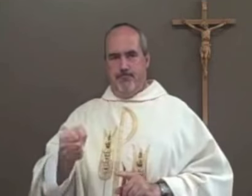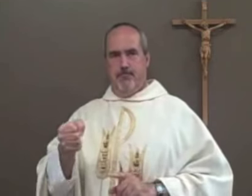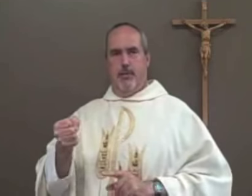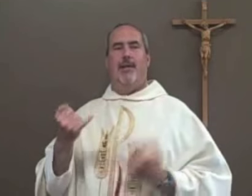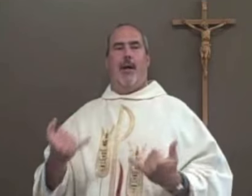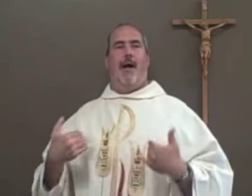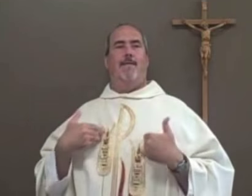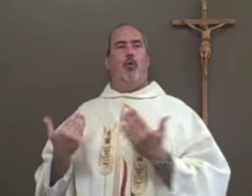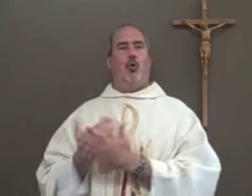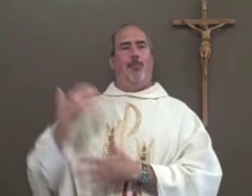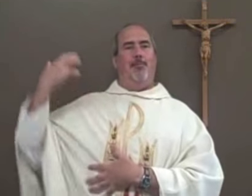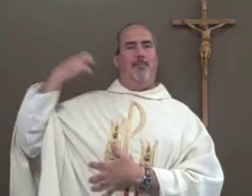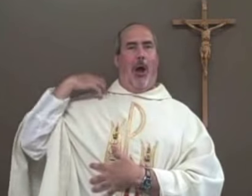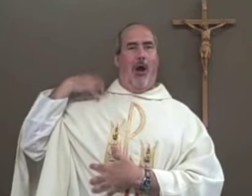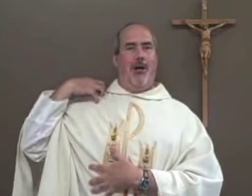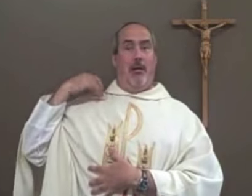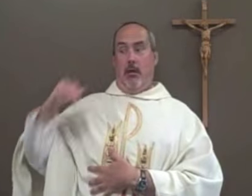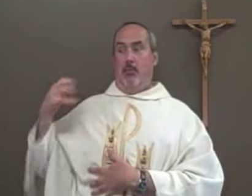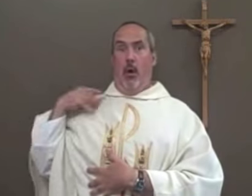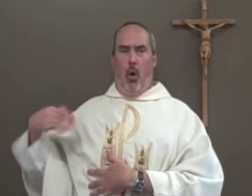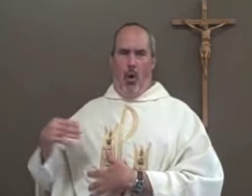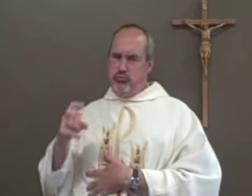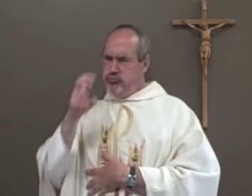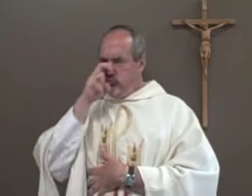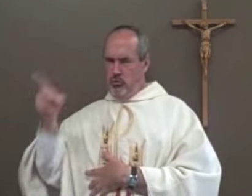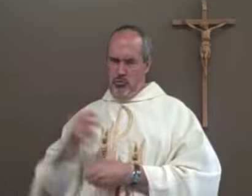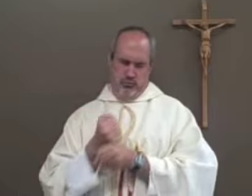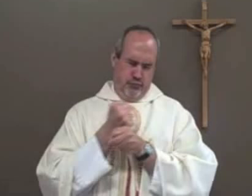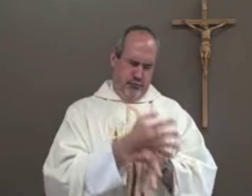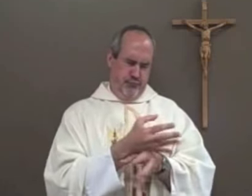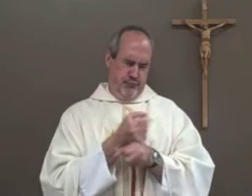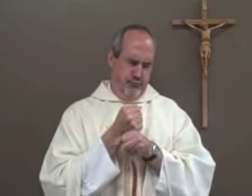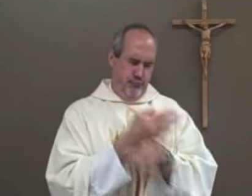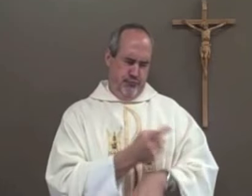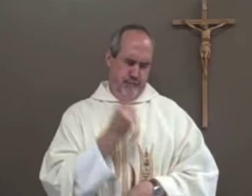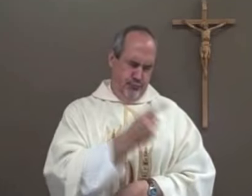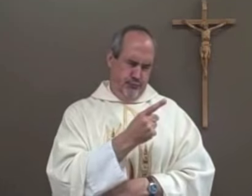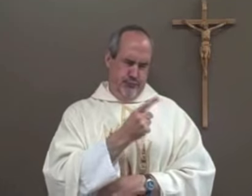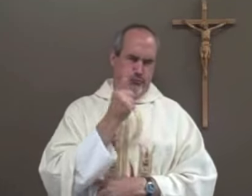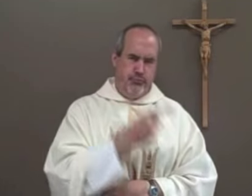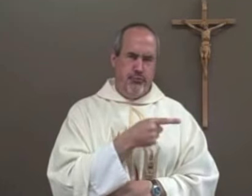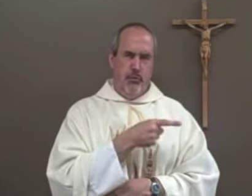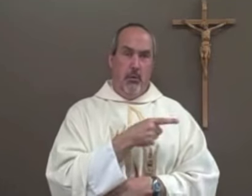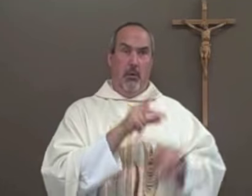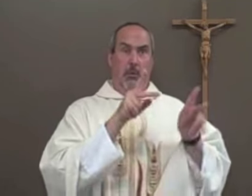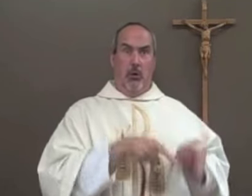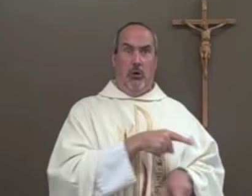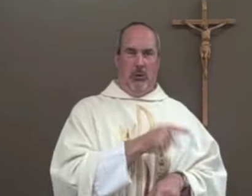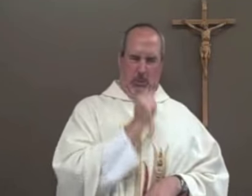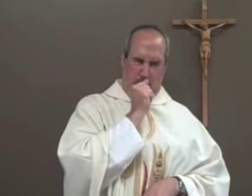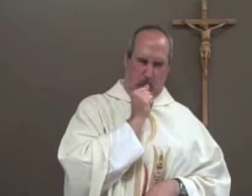took him, for example, and would put him in a place where he had a new boss who was strict and stern with